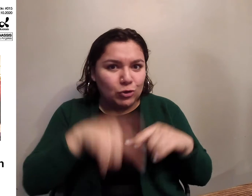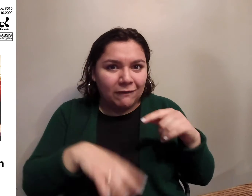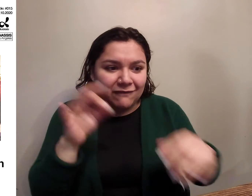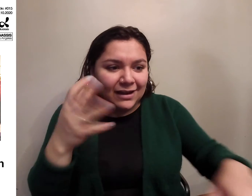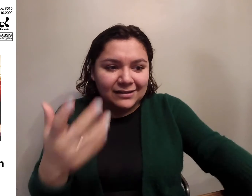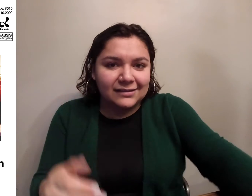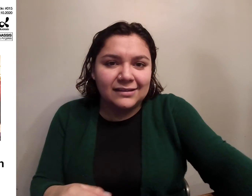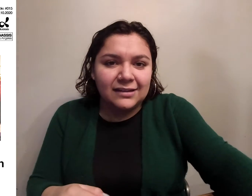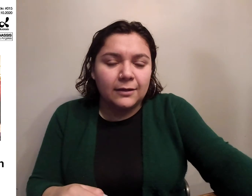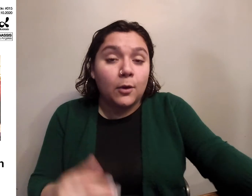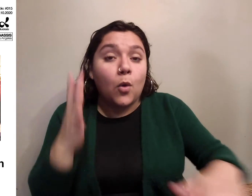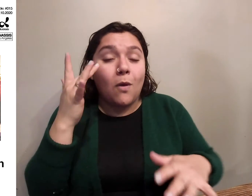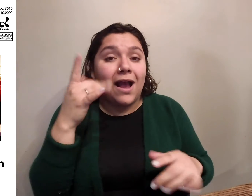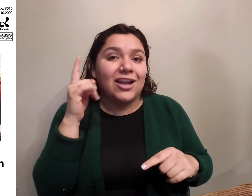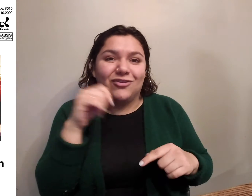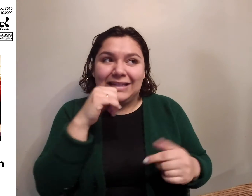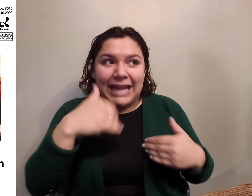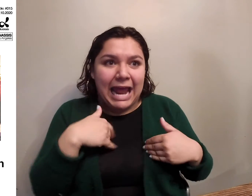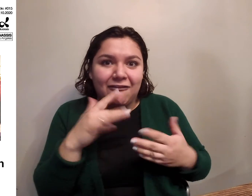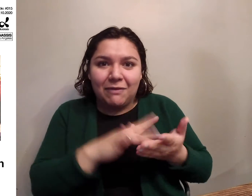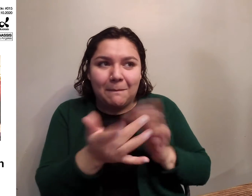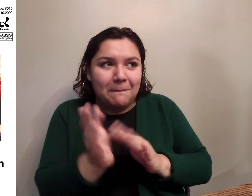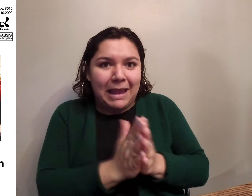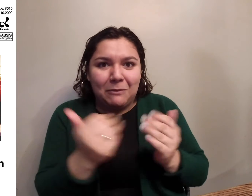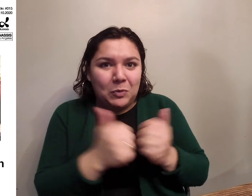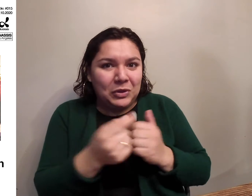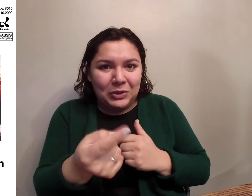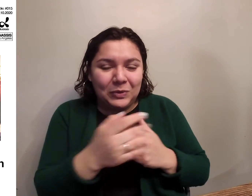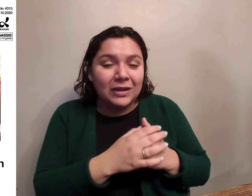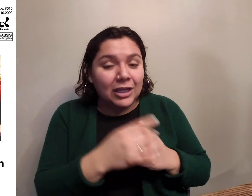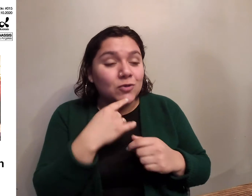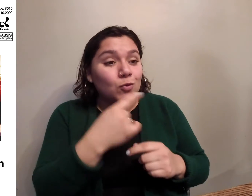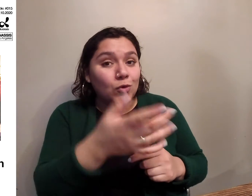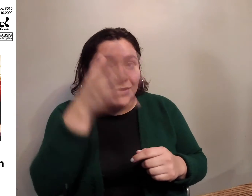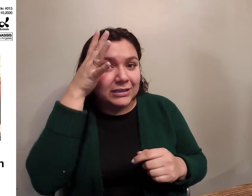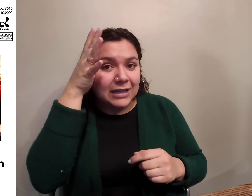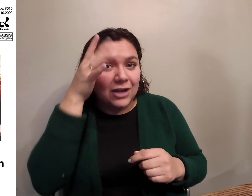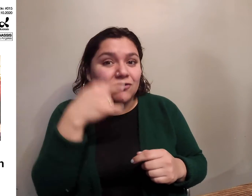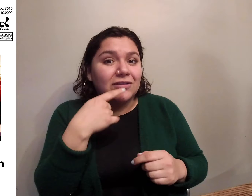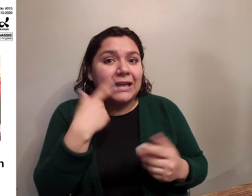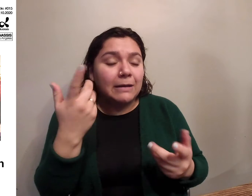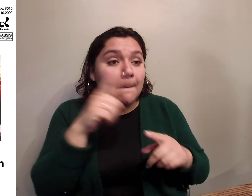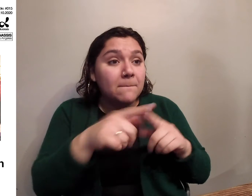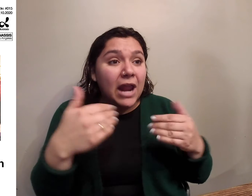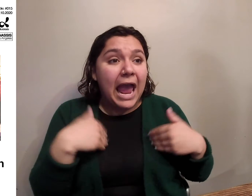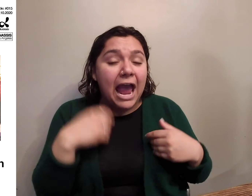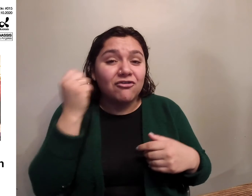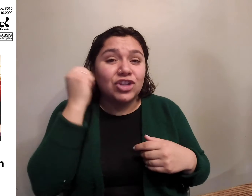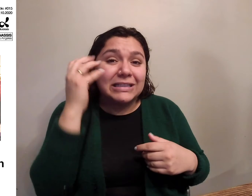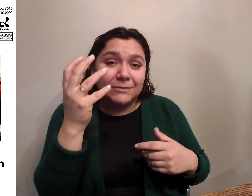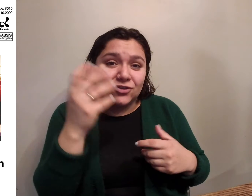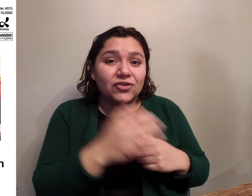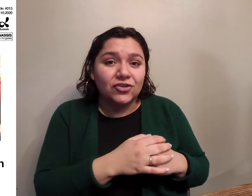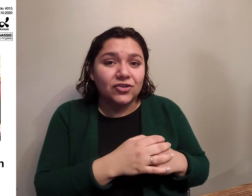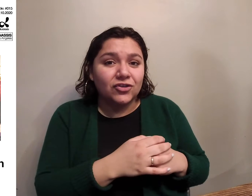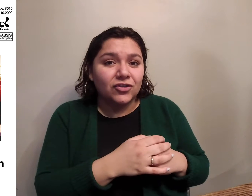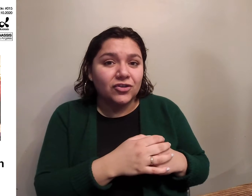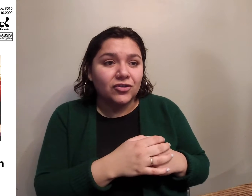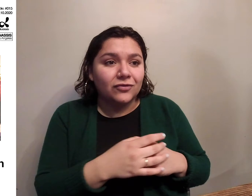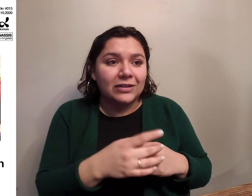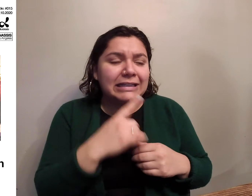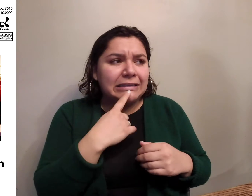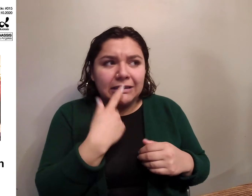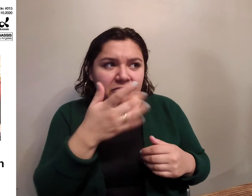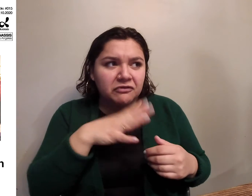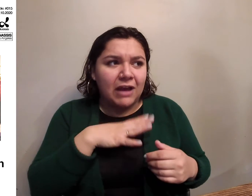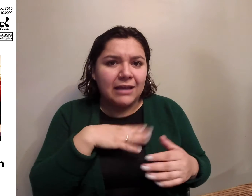those passages because you didn't have the Bible handy. And you told him, and you said, but I have some Shakespeare. And he said, it's